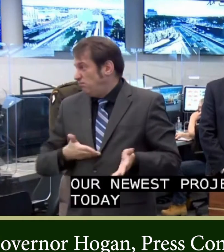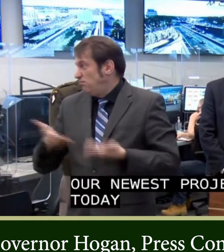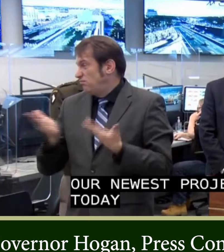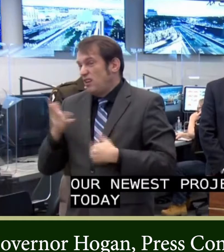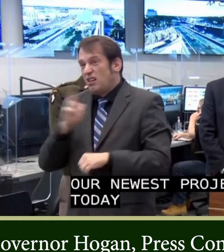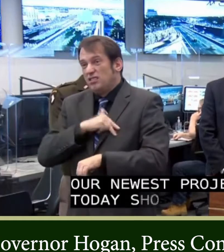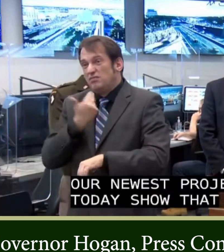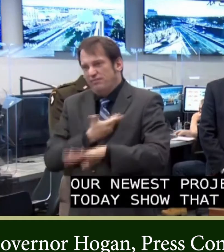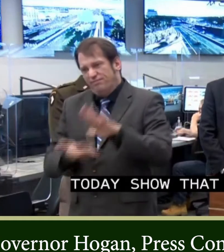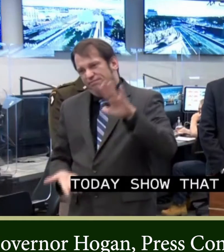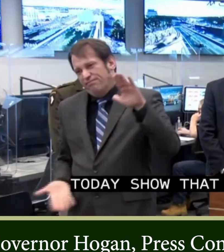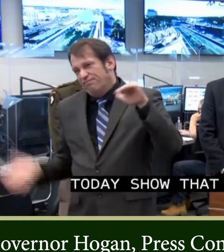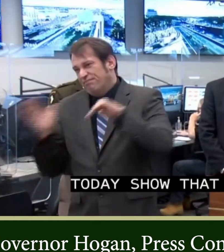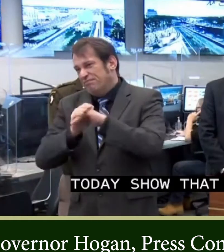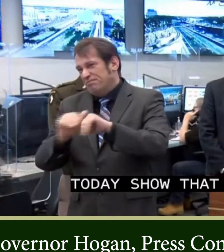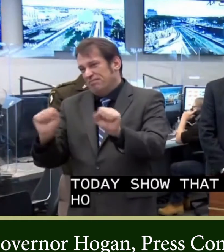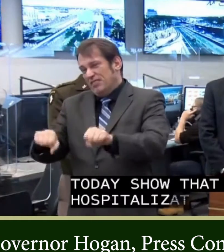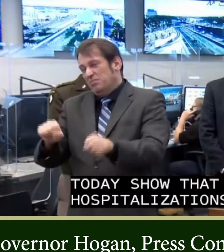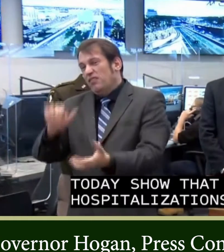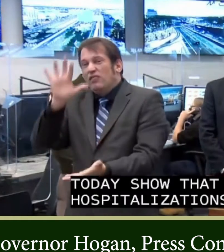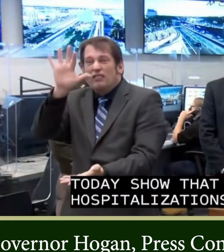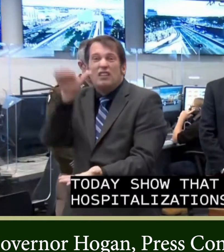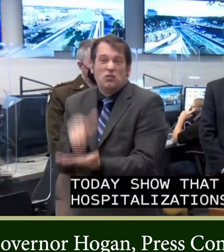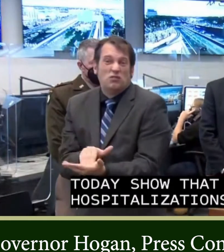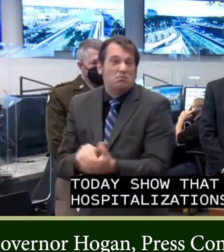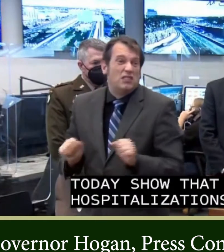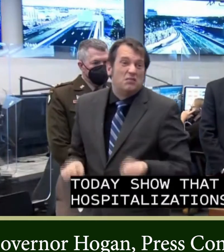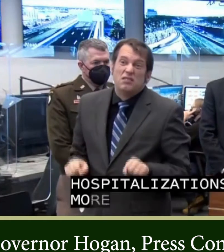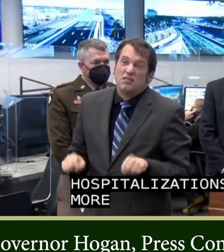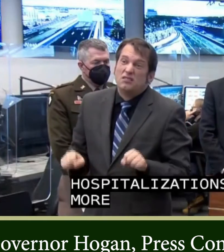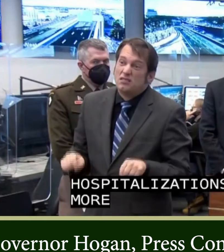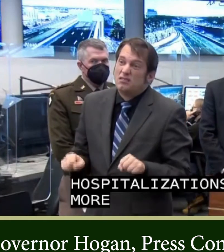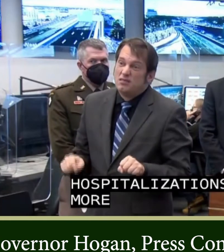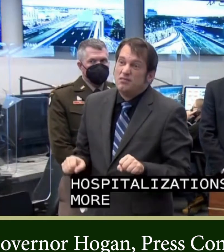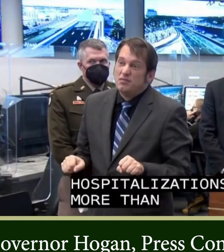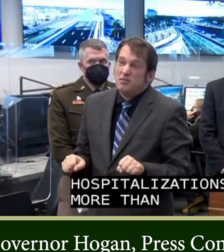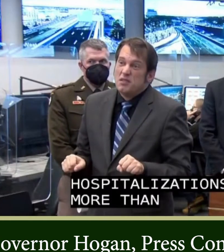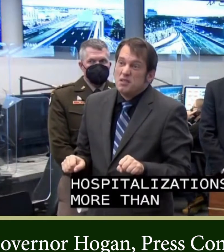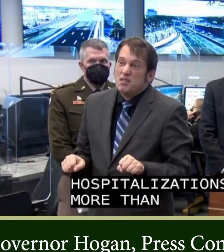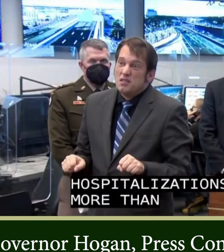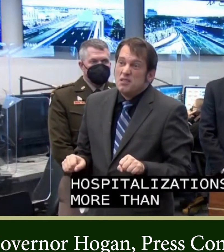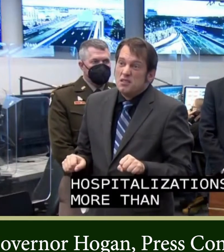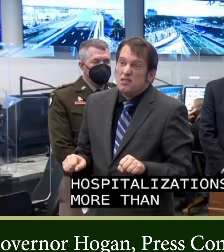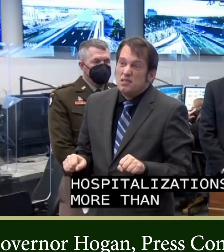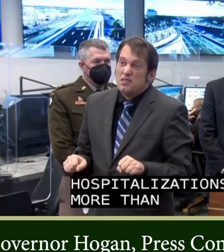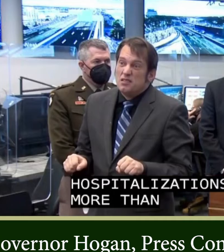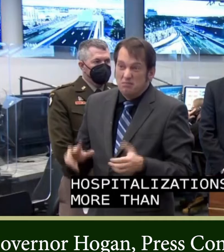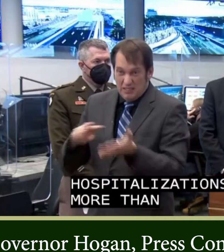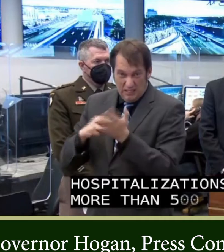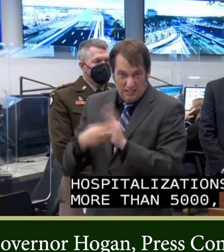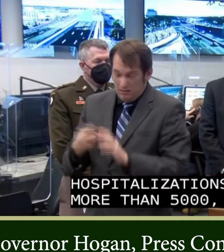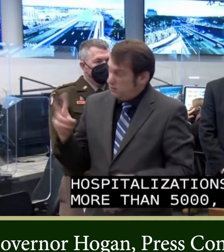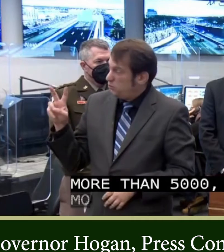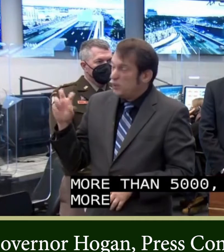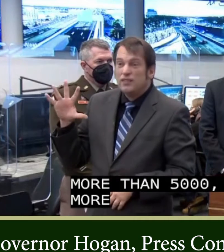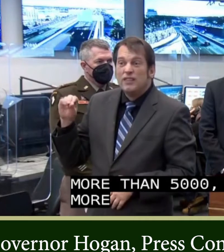1,952 last year. While we are hoping for the best, we are actively preparing for the